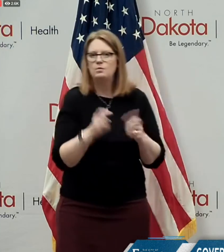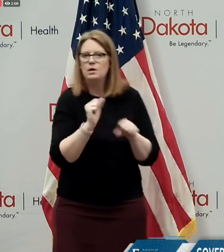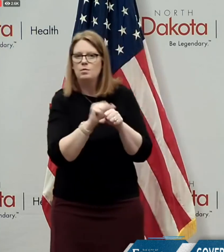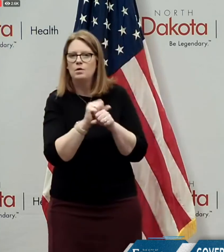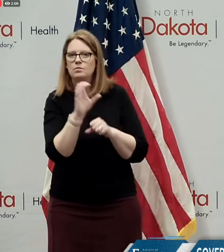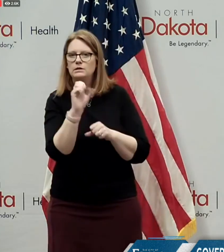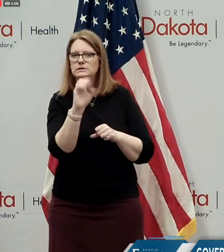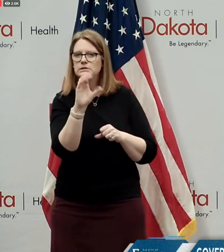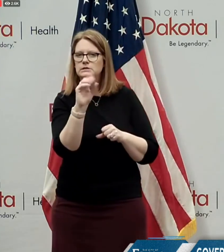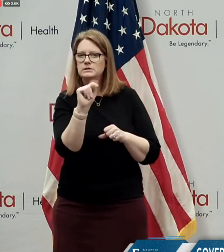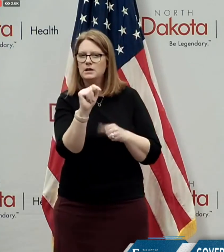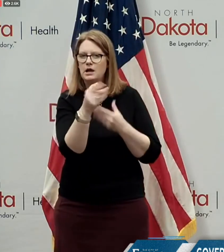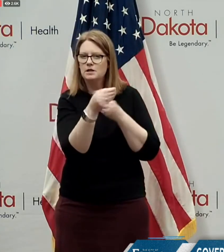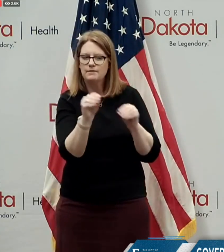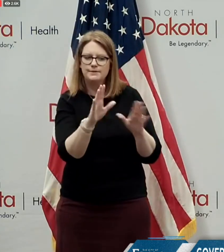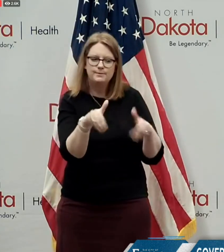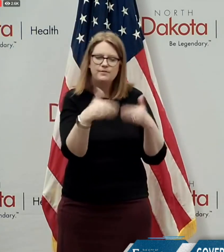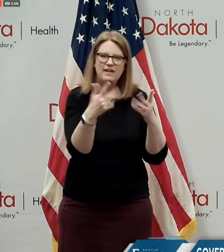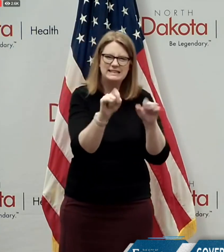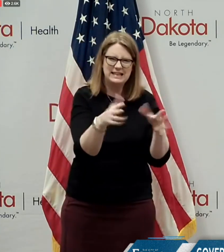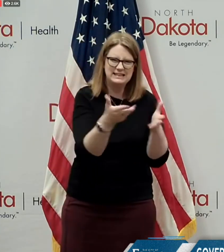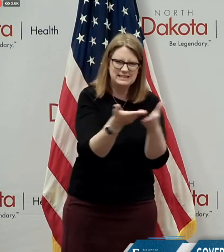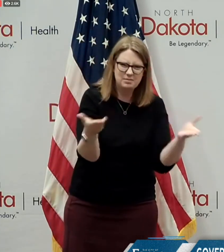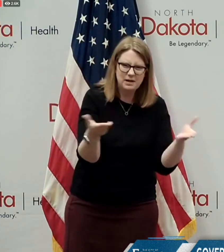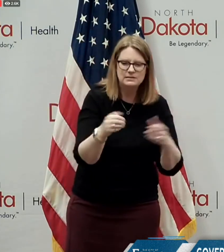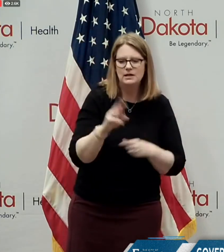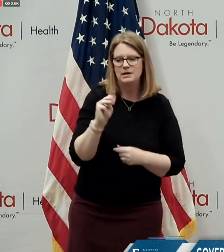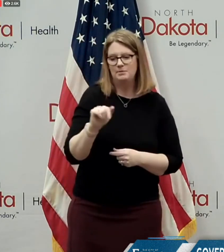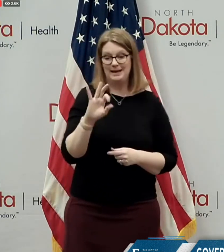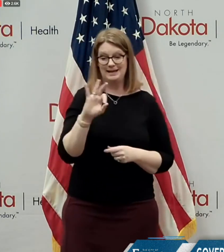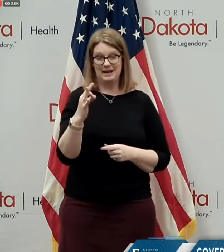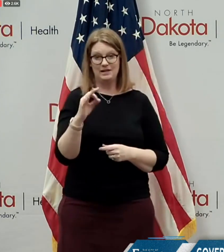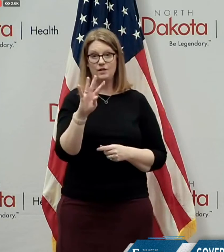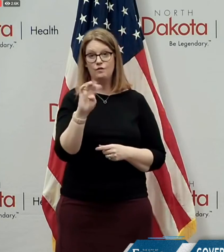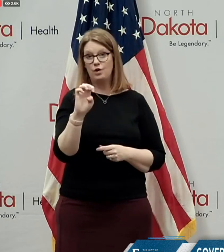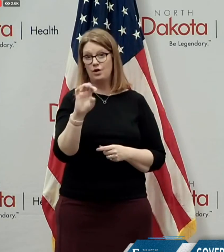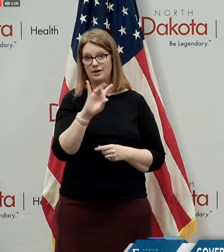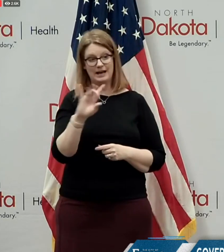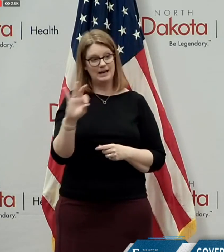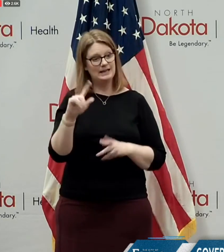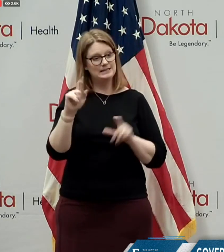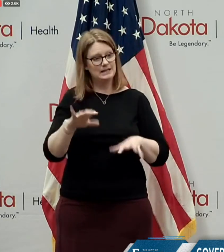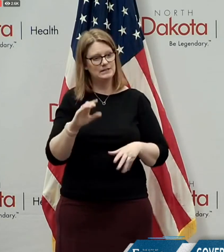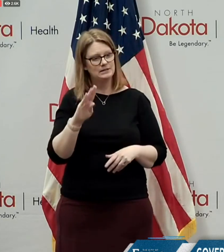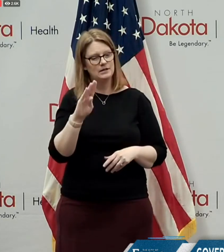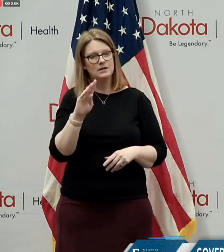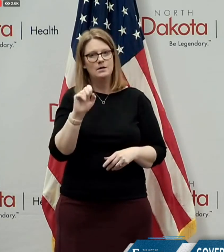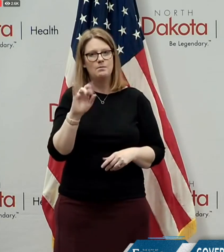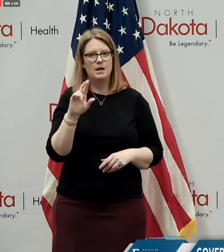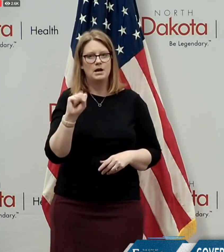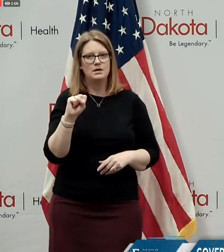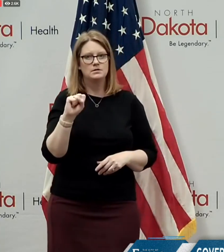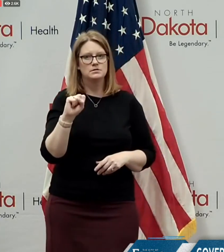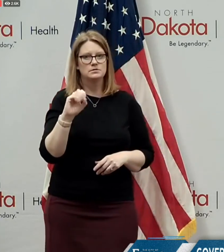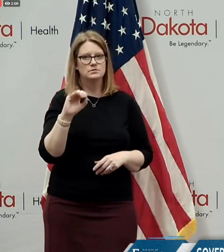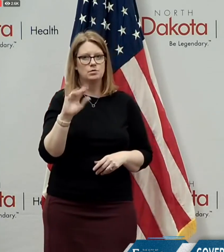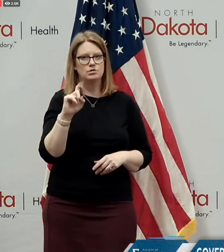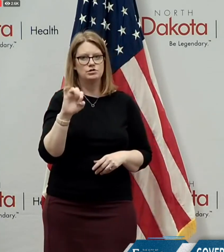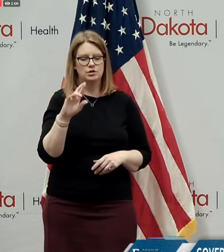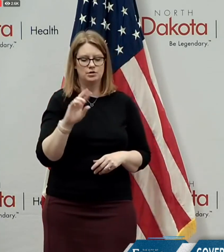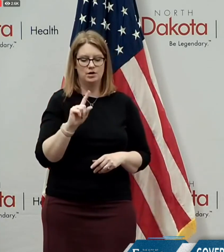moving. As of, we said, the May 9th, we did 482 tests. Bear Soldier, which is in McLaughlin, South Dakota,